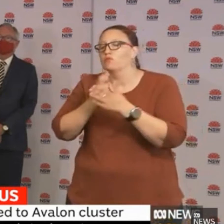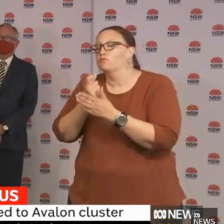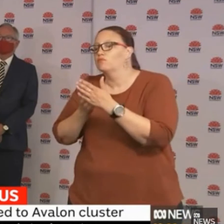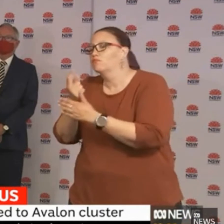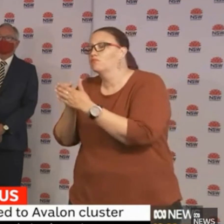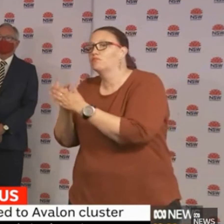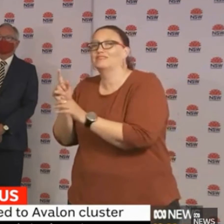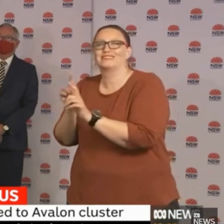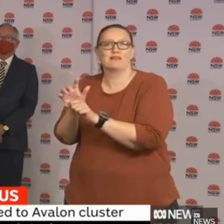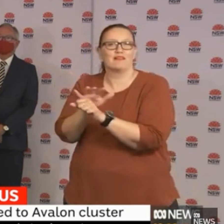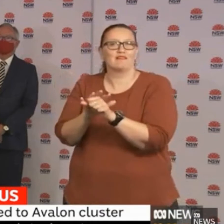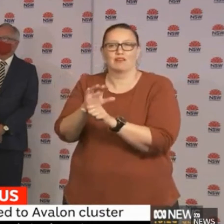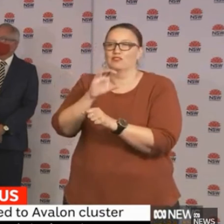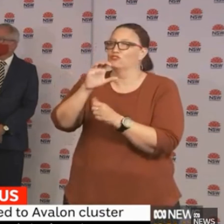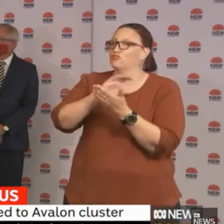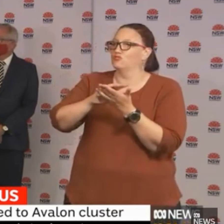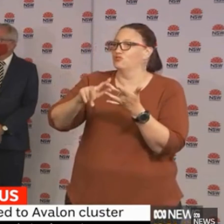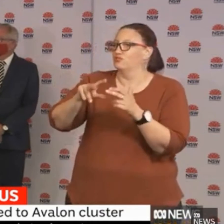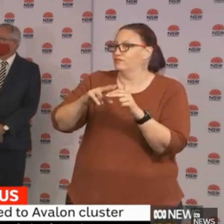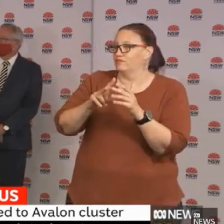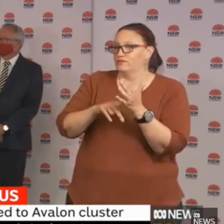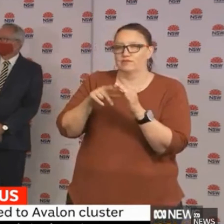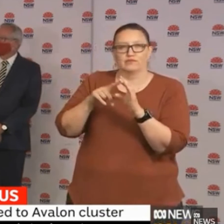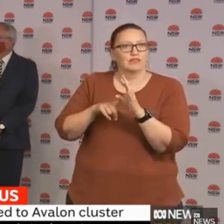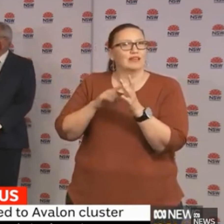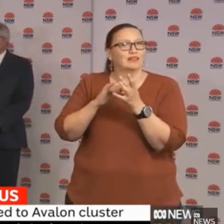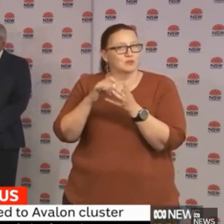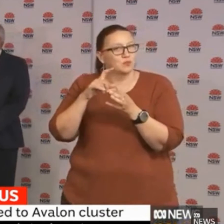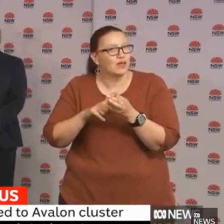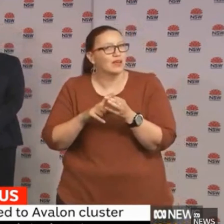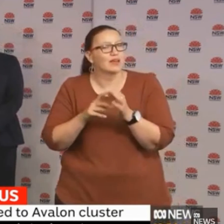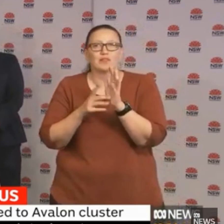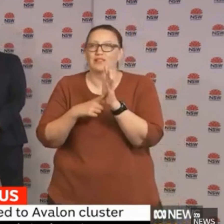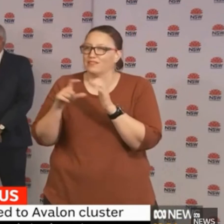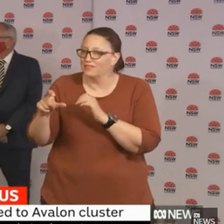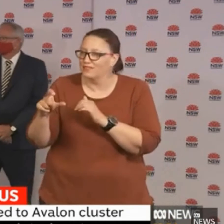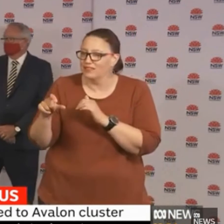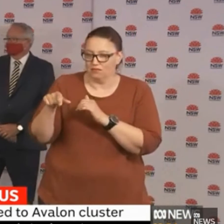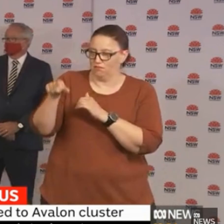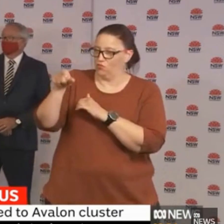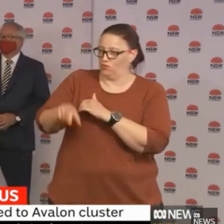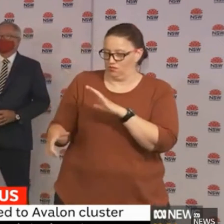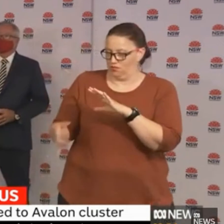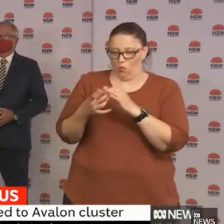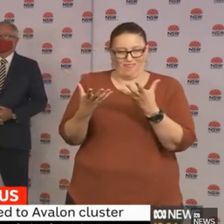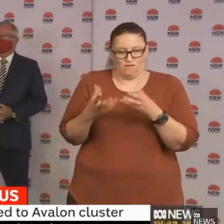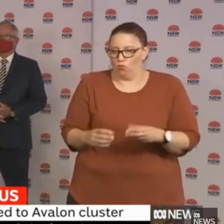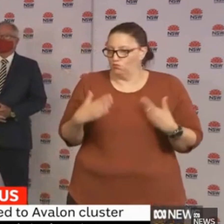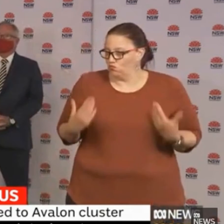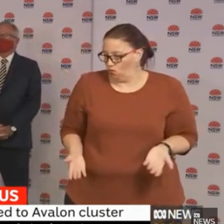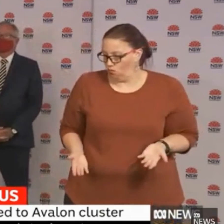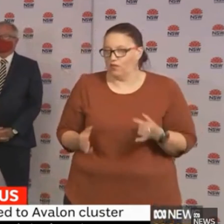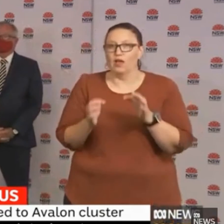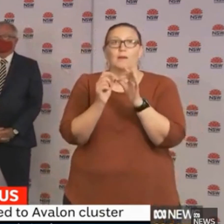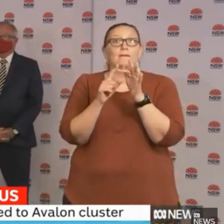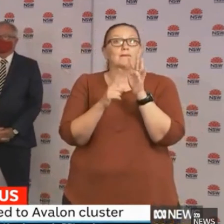that sort of Chifley Square MLC area, and that's another case that is unlinked. Obviously the 20-year-old we don't